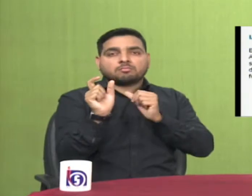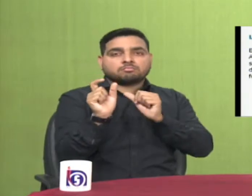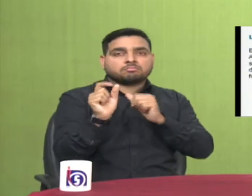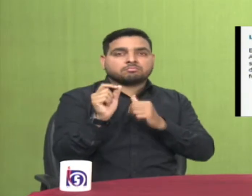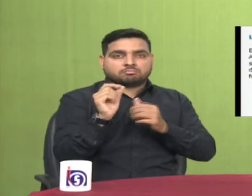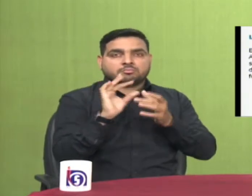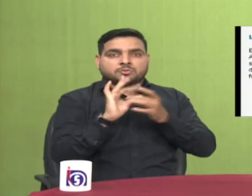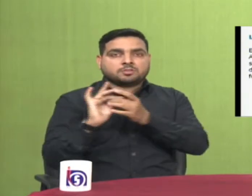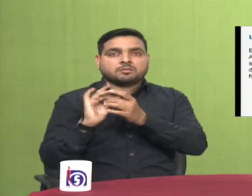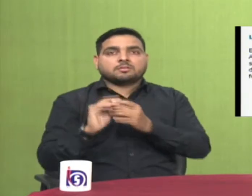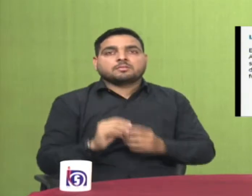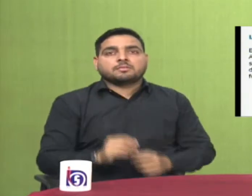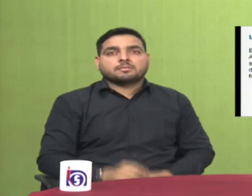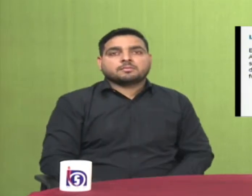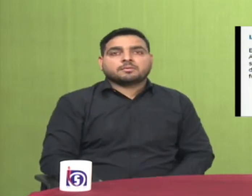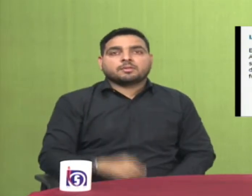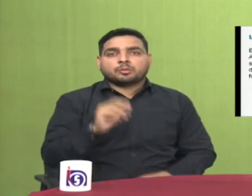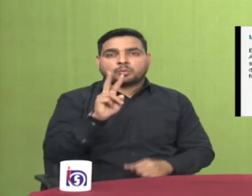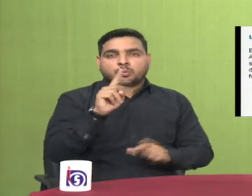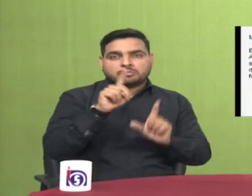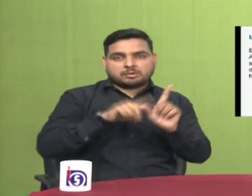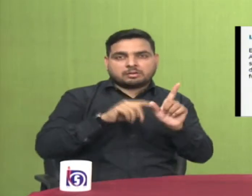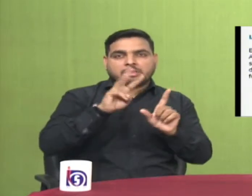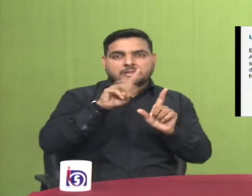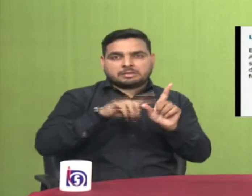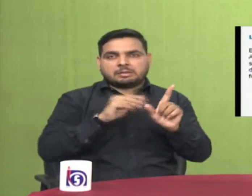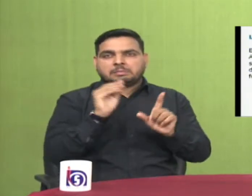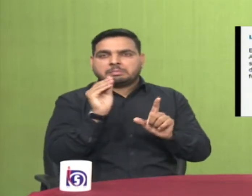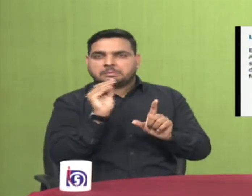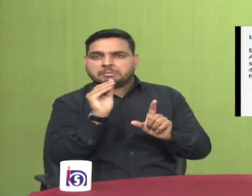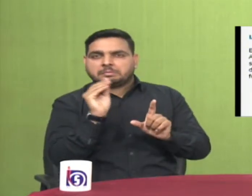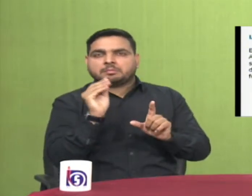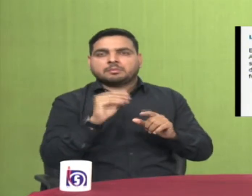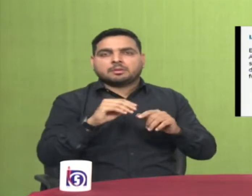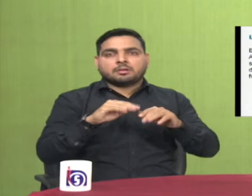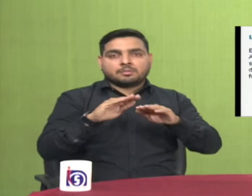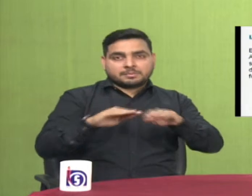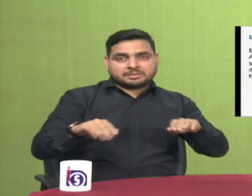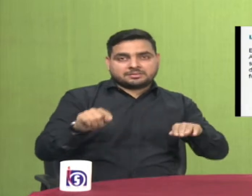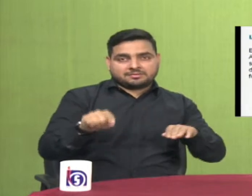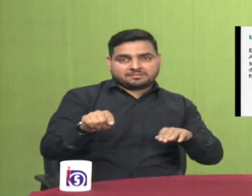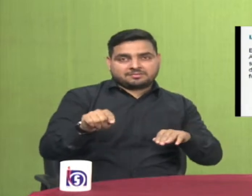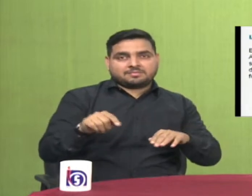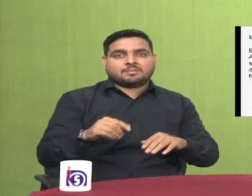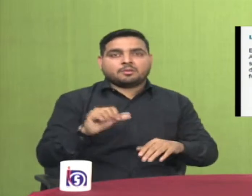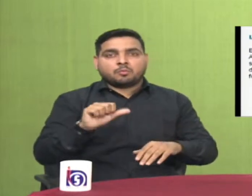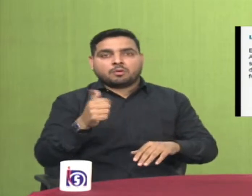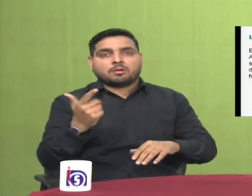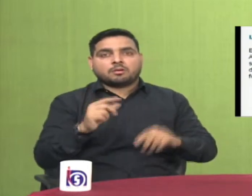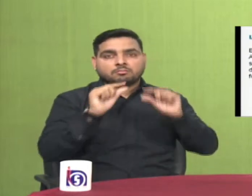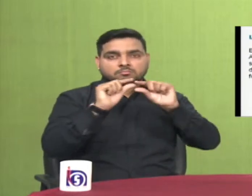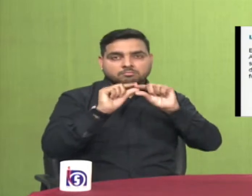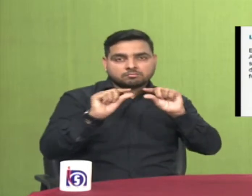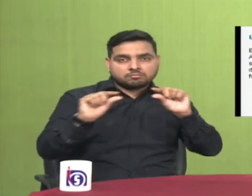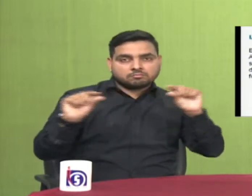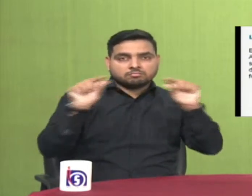By 9 months, the child can speak one word. At the age of 2 and 3 years old, child can